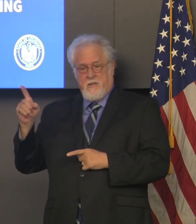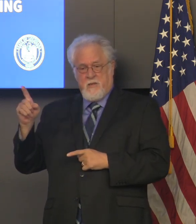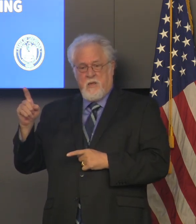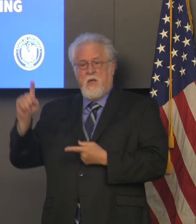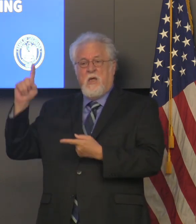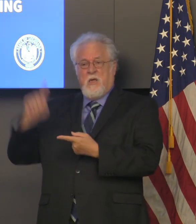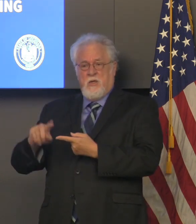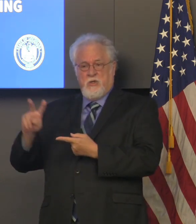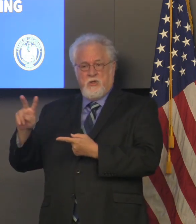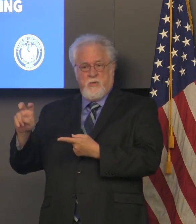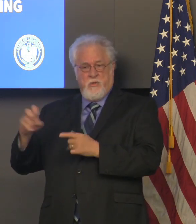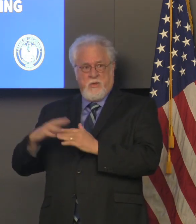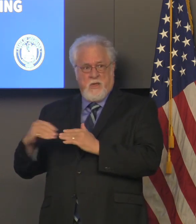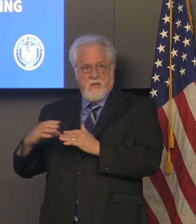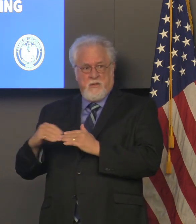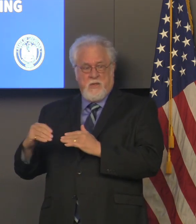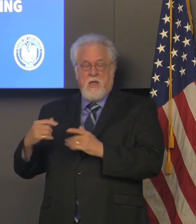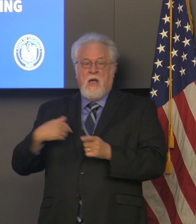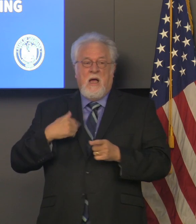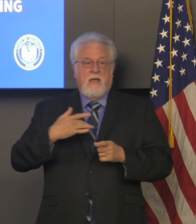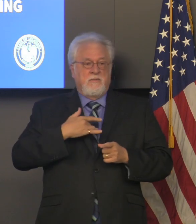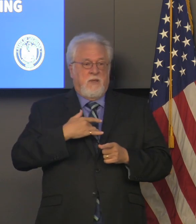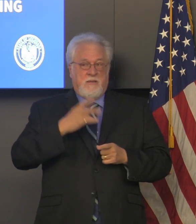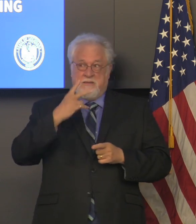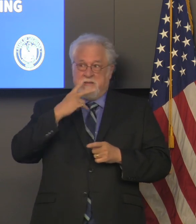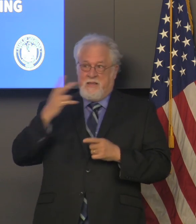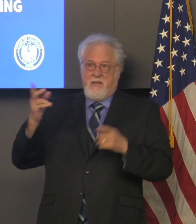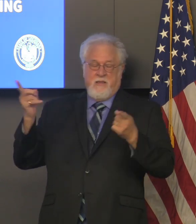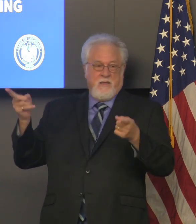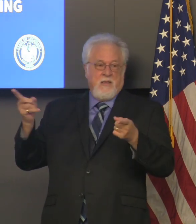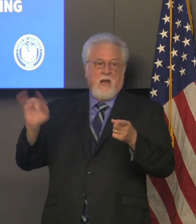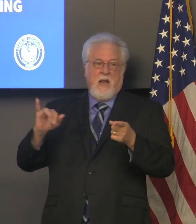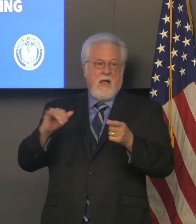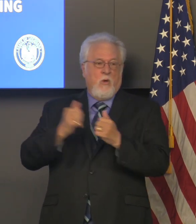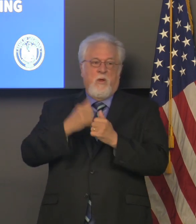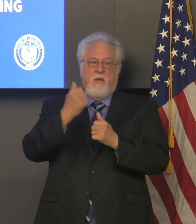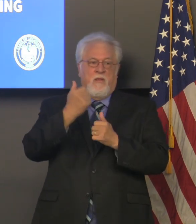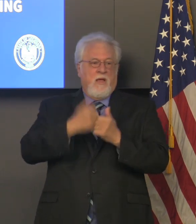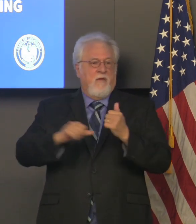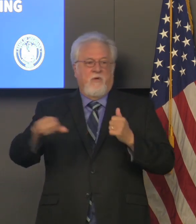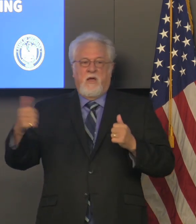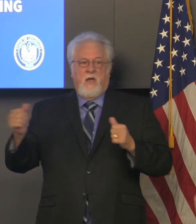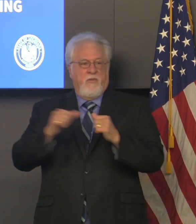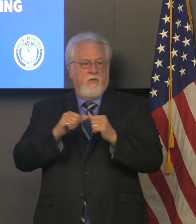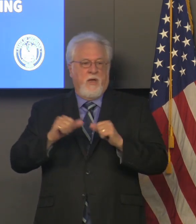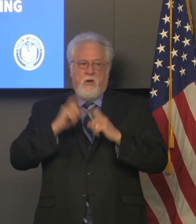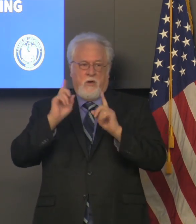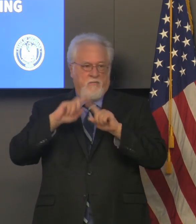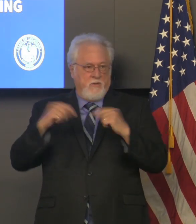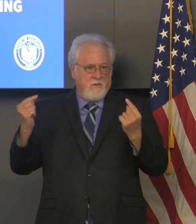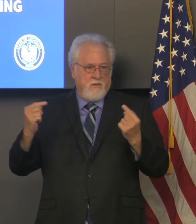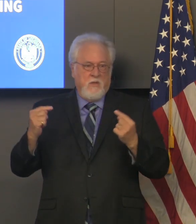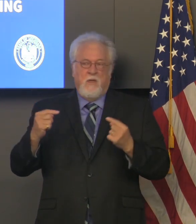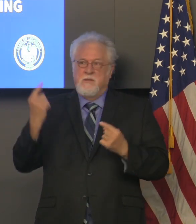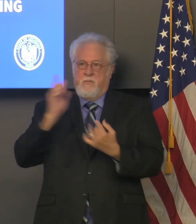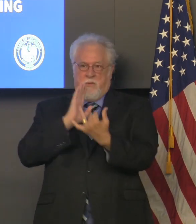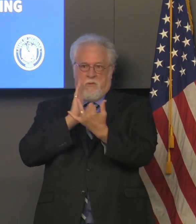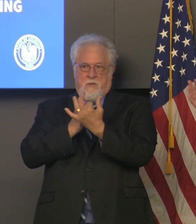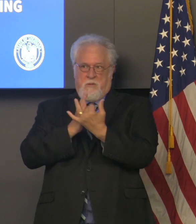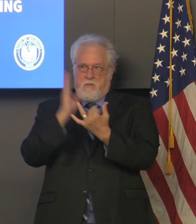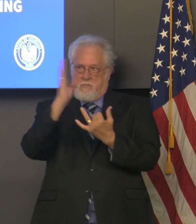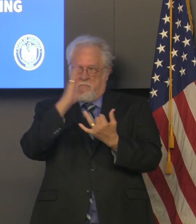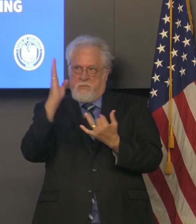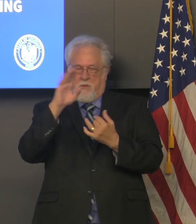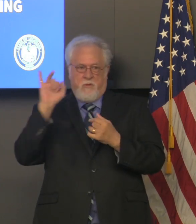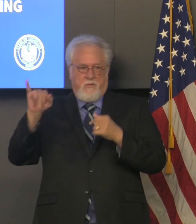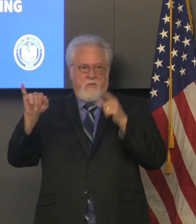go down to $200. I suspect what you're going to see, just like you're going to see with every other area of disagreement, is something in the middle of those